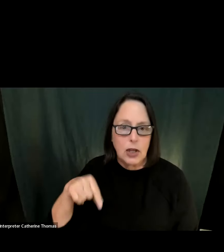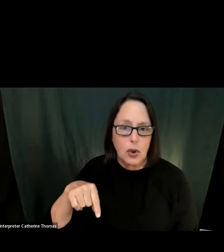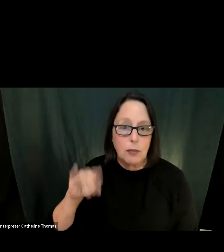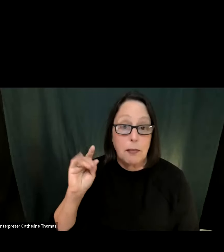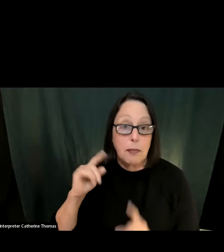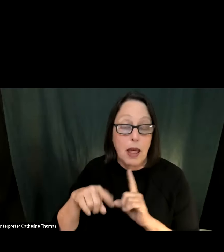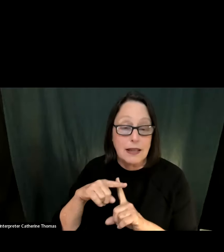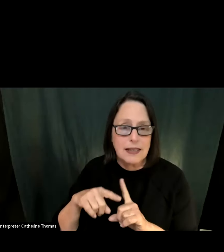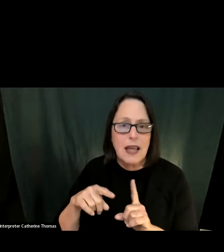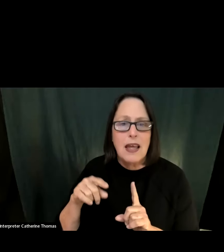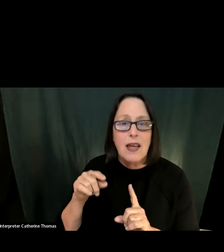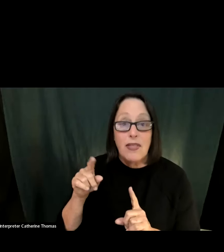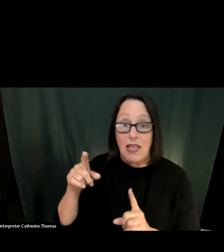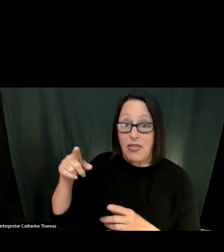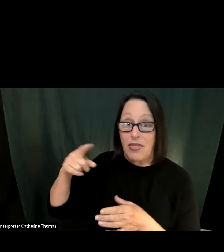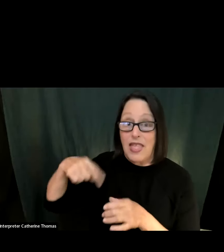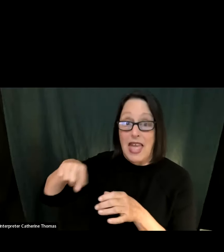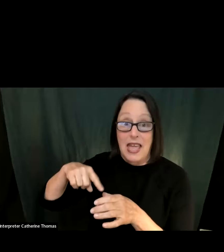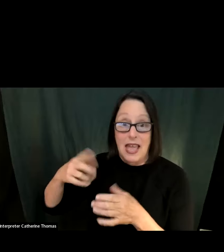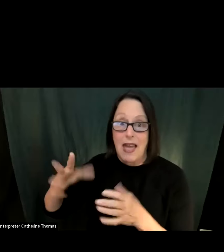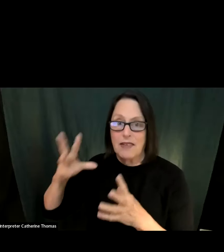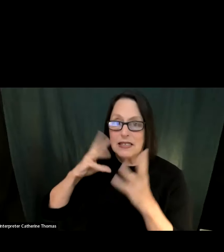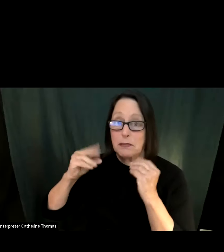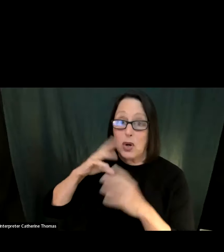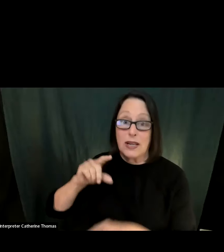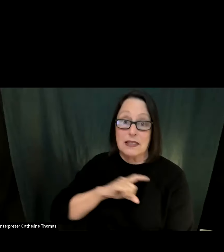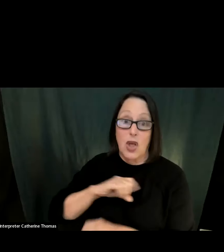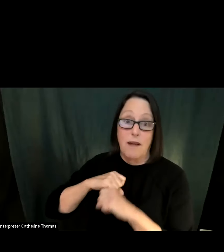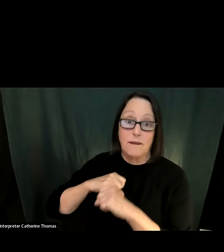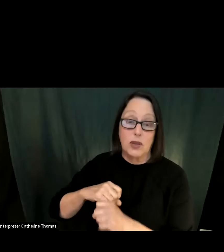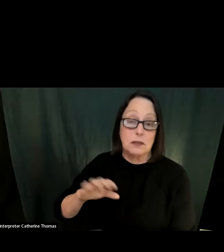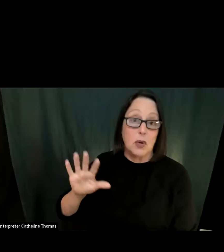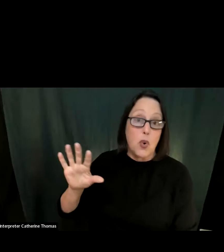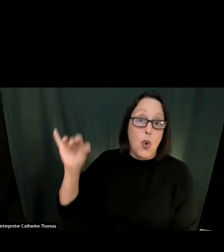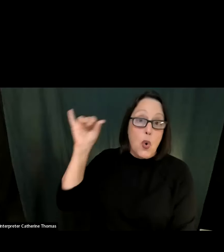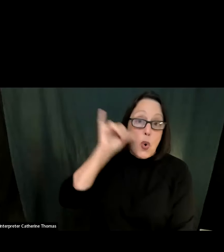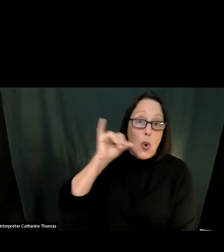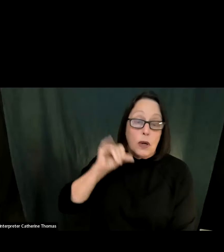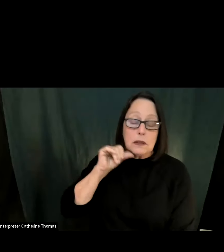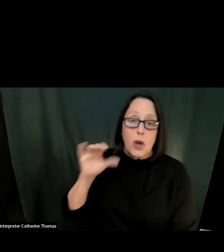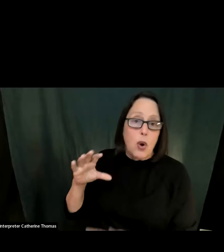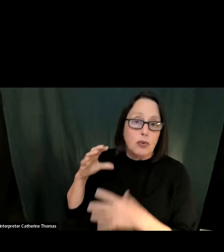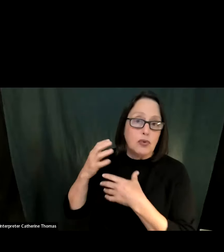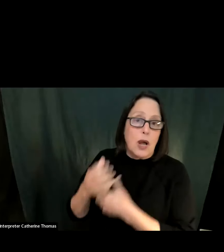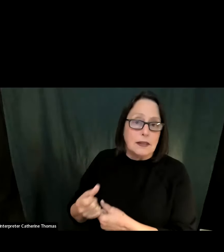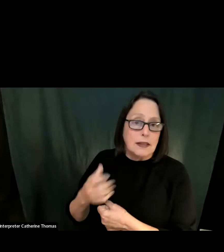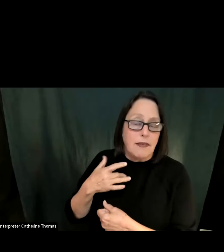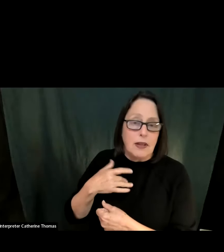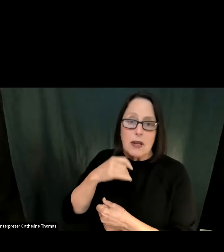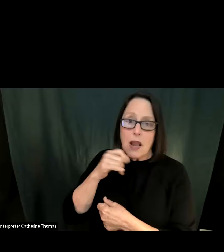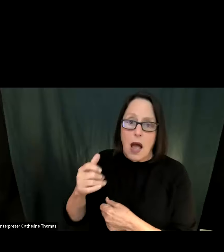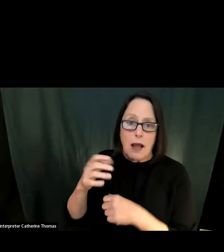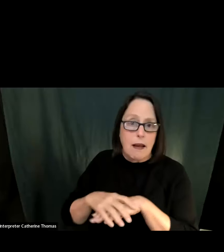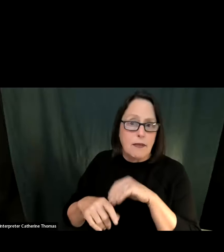such interactions with law enforcement or government that have made them mistrustful and make it harder for them to be comfortable